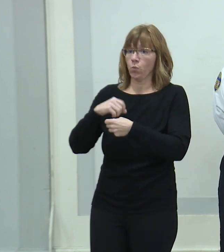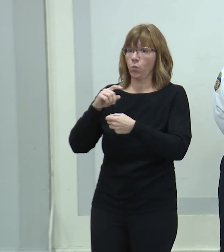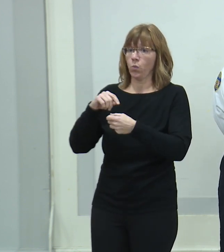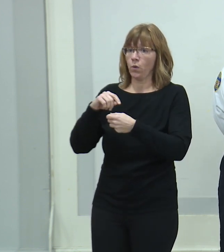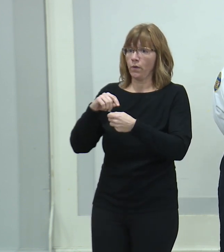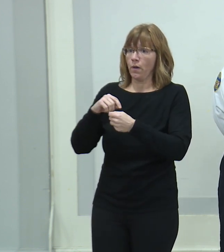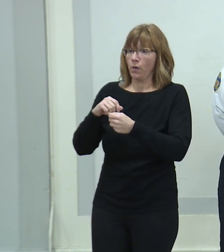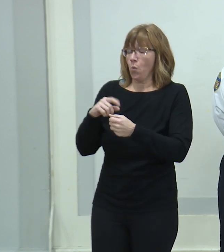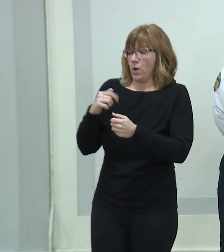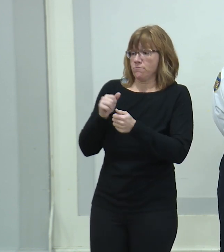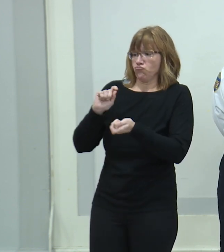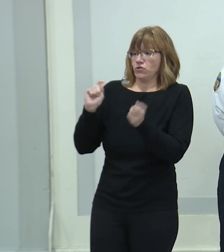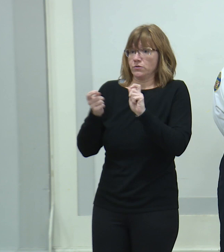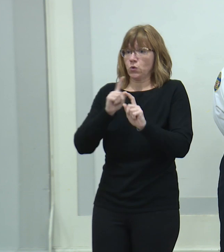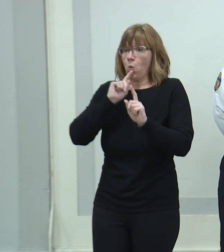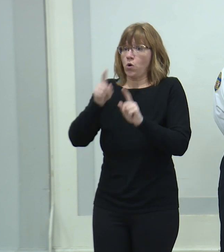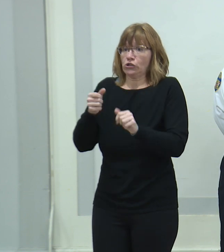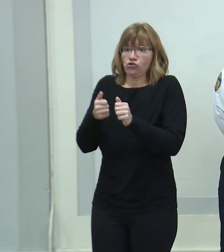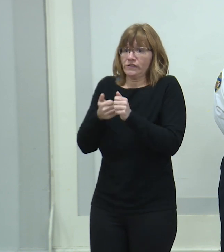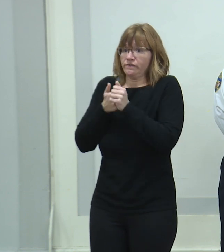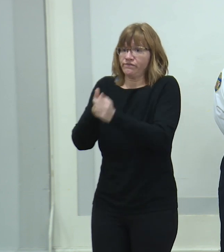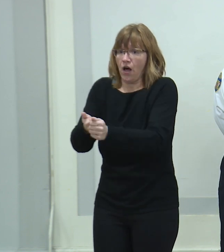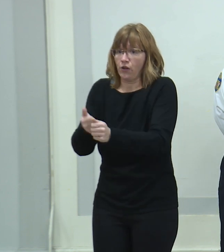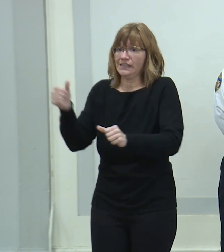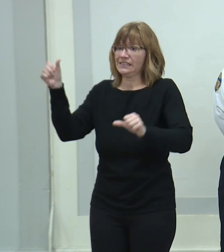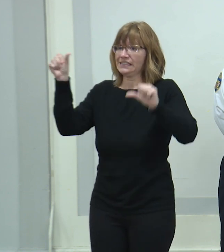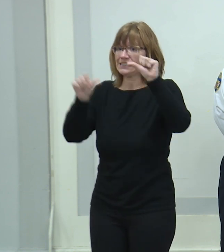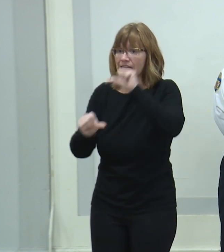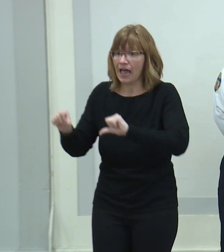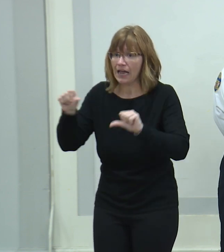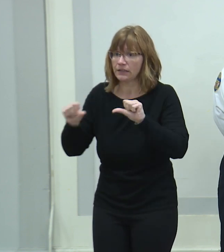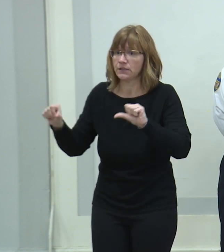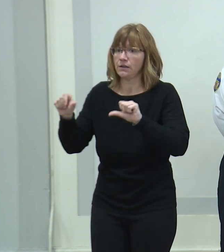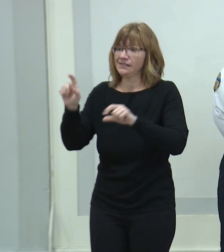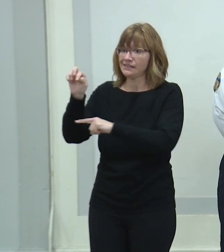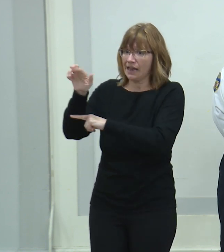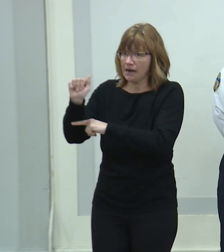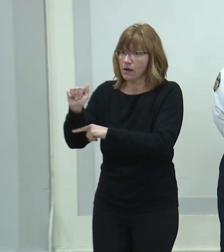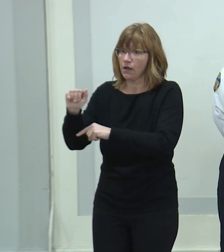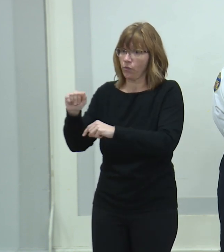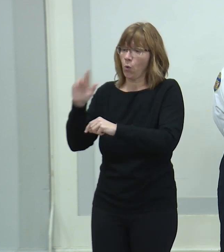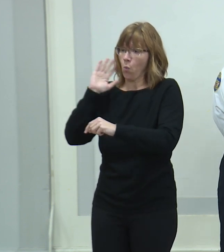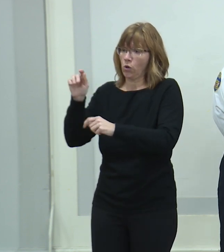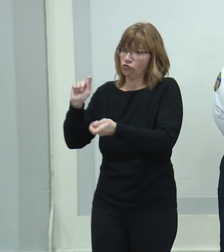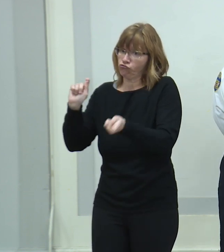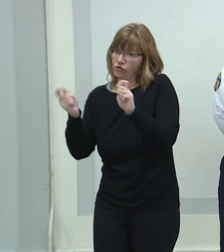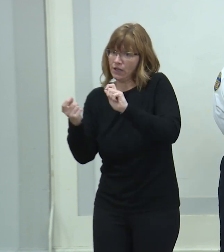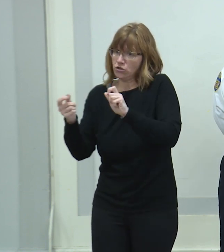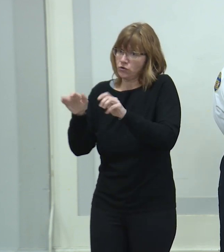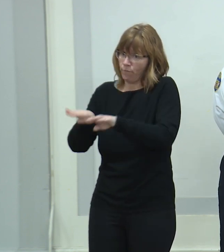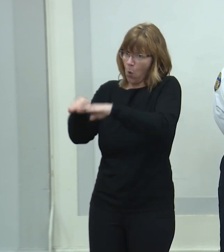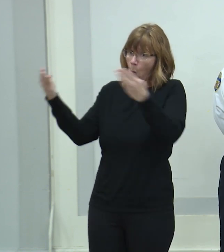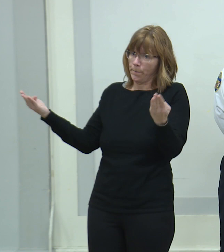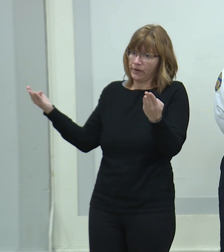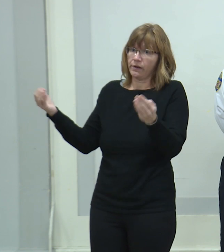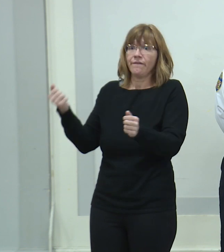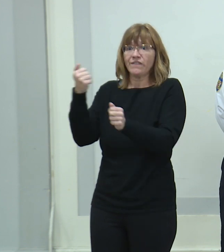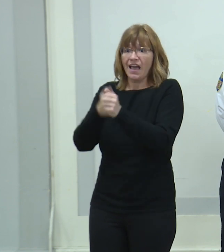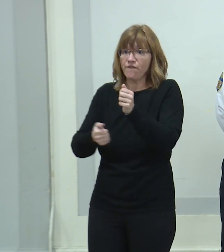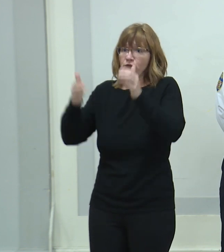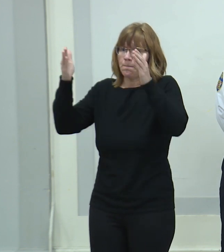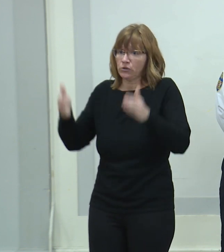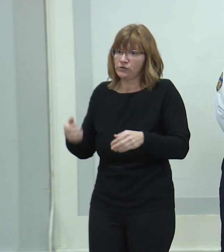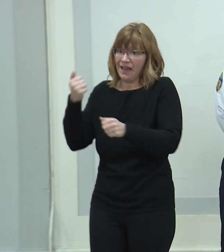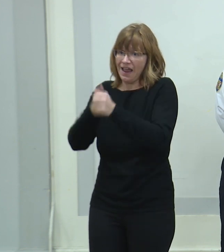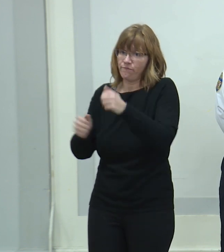the information and science and data that we have, and we're going to enforce that. We're going to enforce that on every single person, every business, just like we